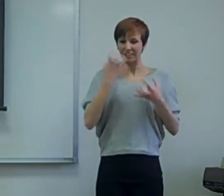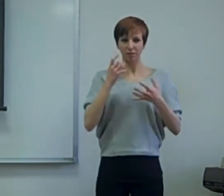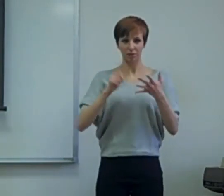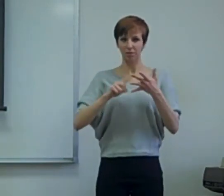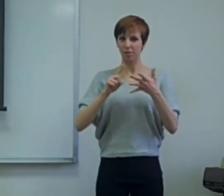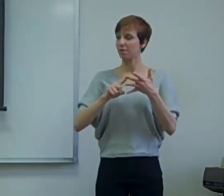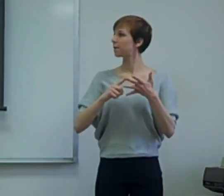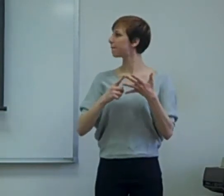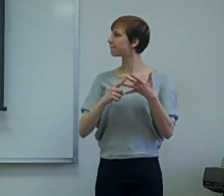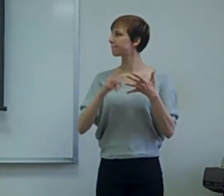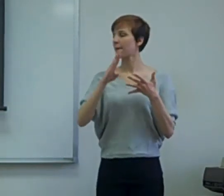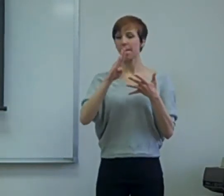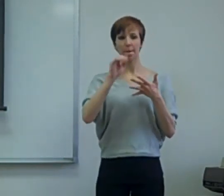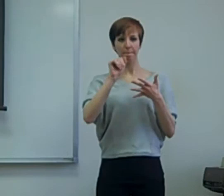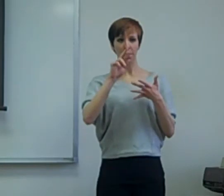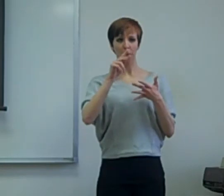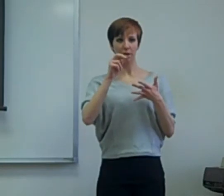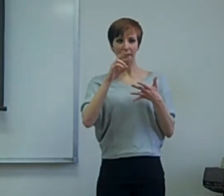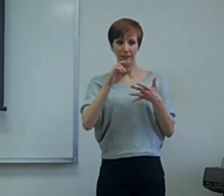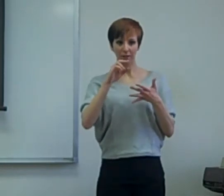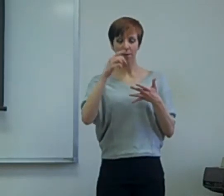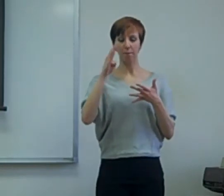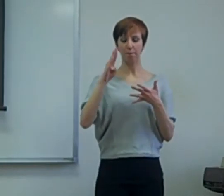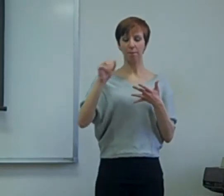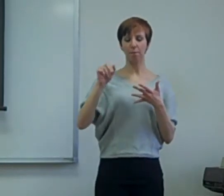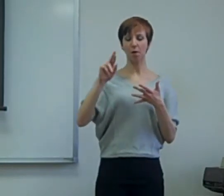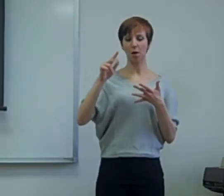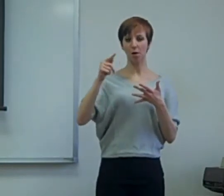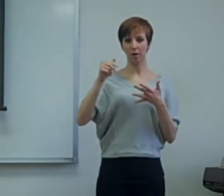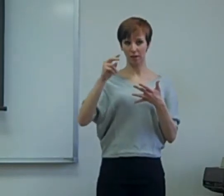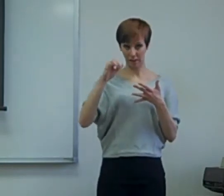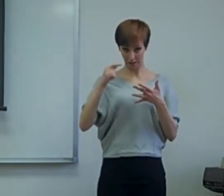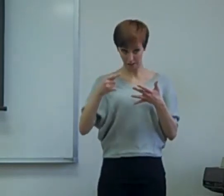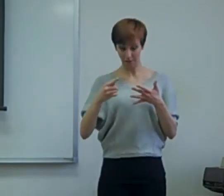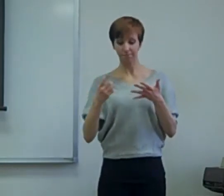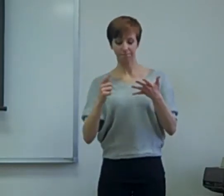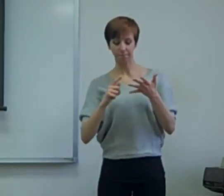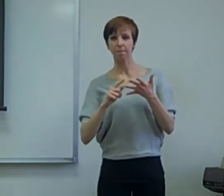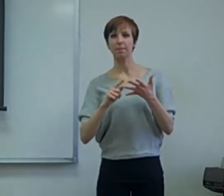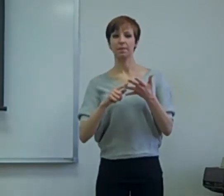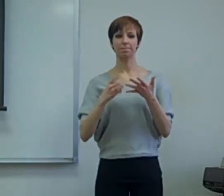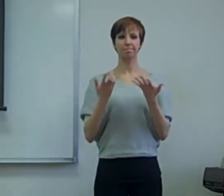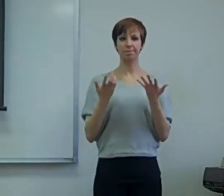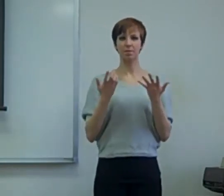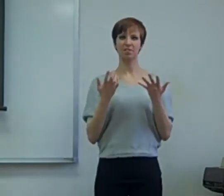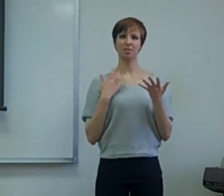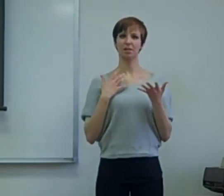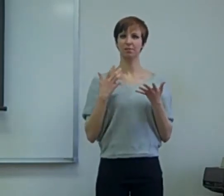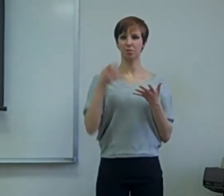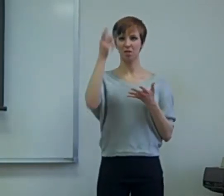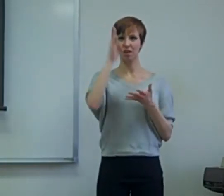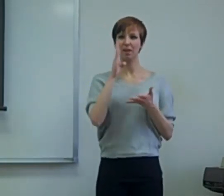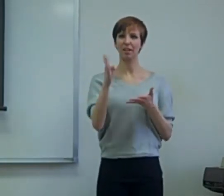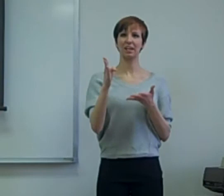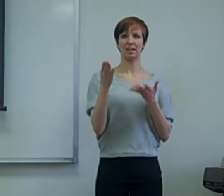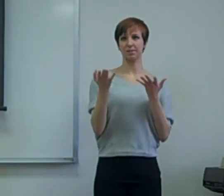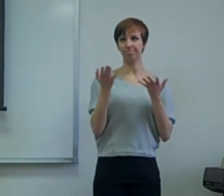So, hey God, if you do this, I'll do this, kind of thing, try to make an agreement with someone. Depression, and